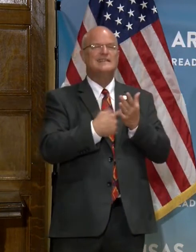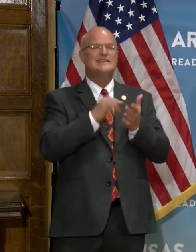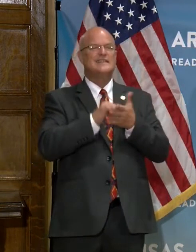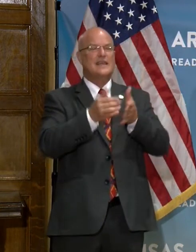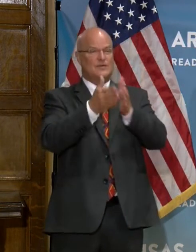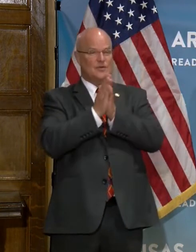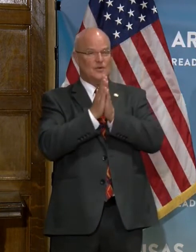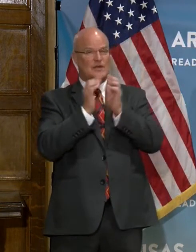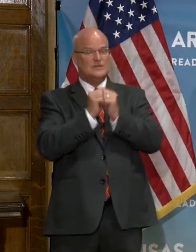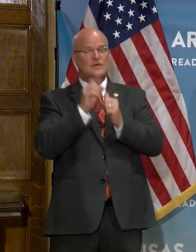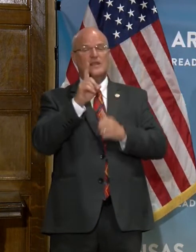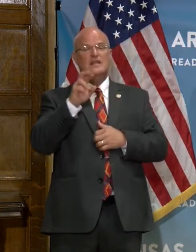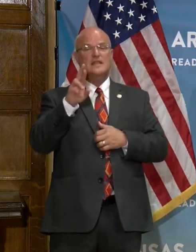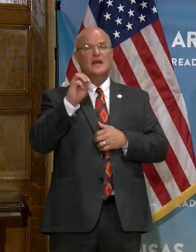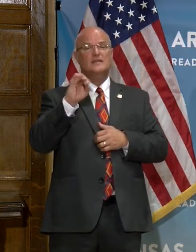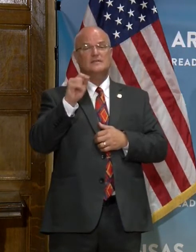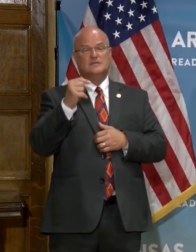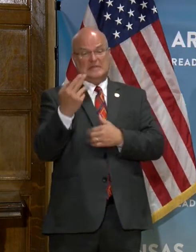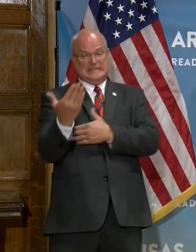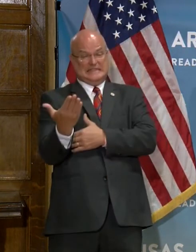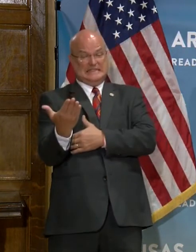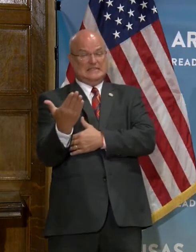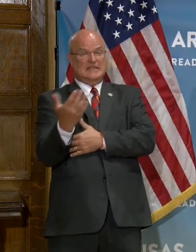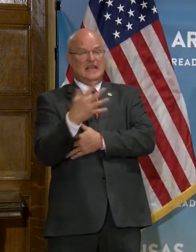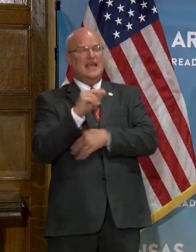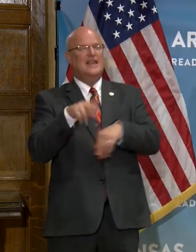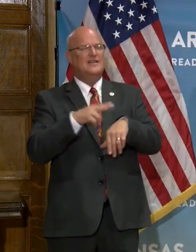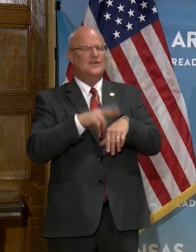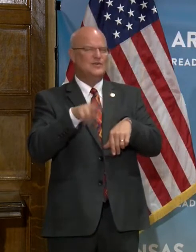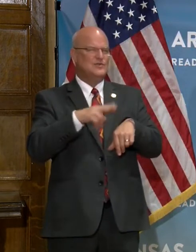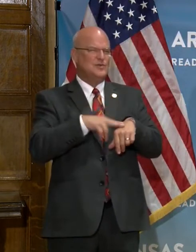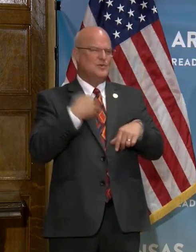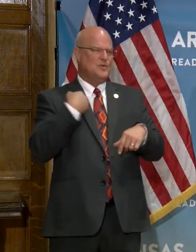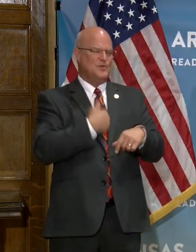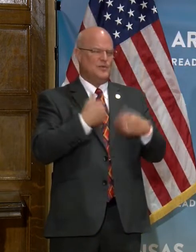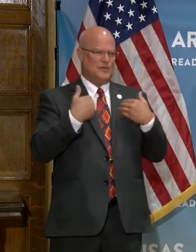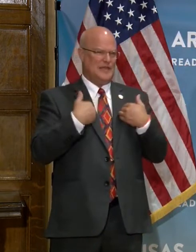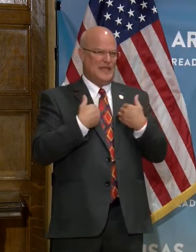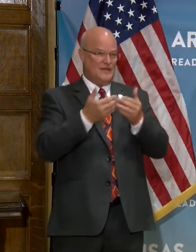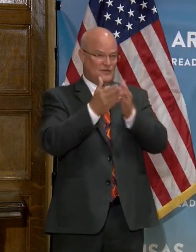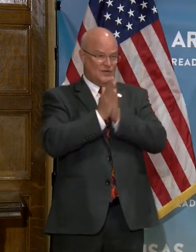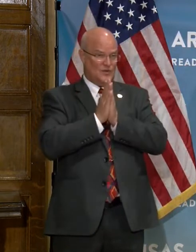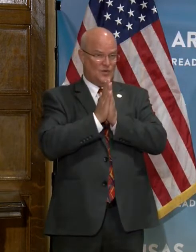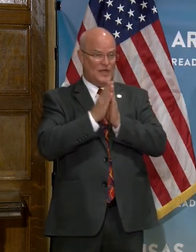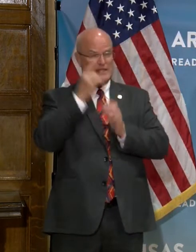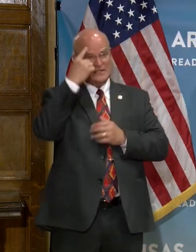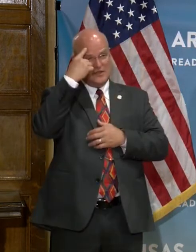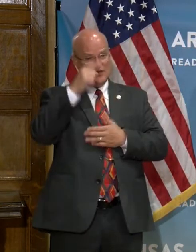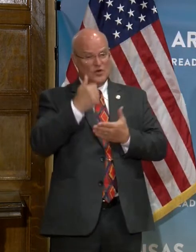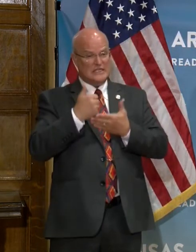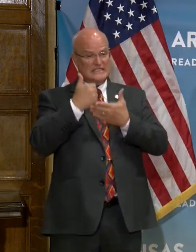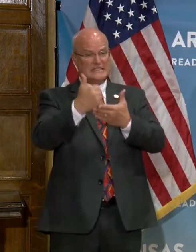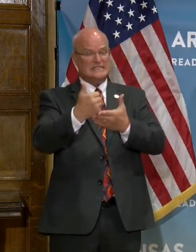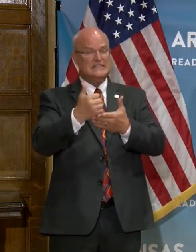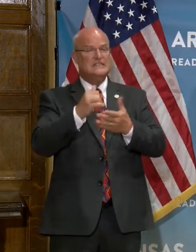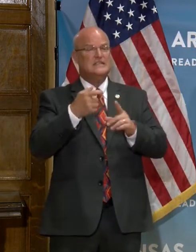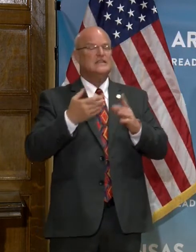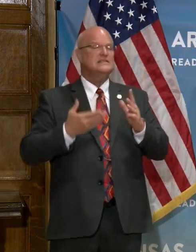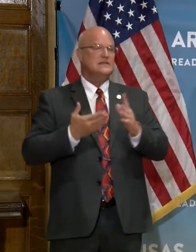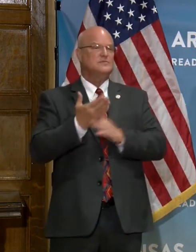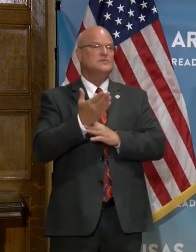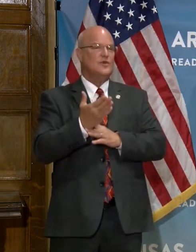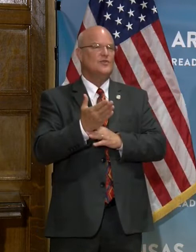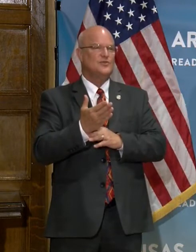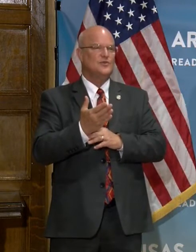those requests with Dr. Smith today, and of course usually whenever we have requests for assistance, that comes